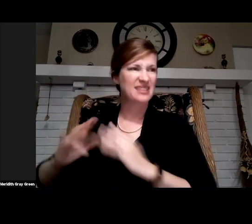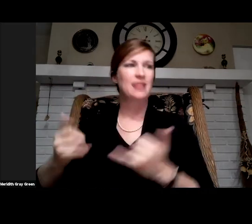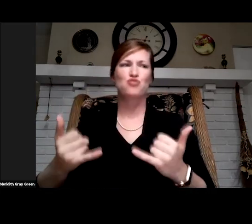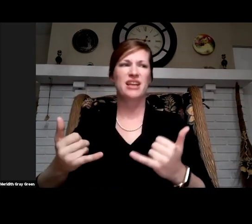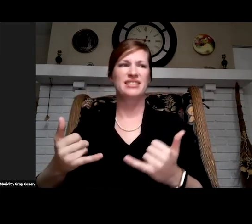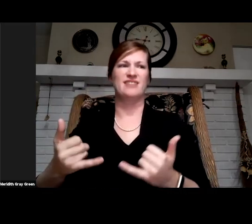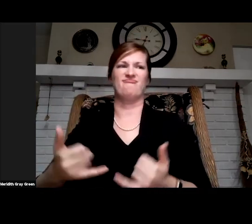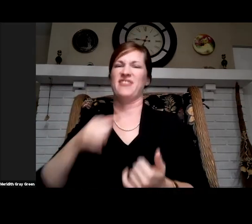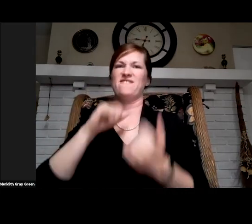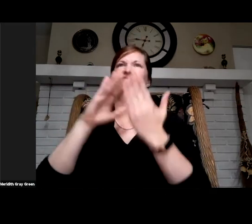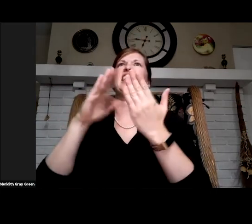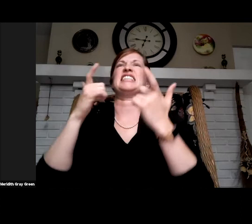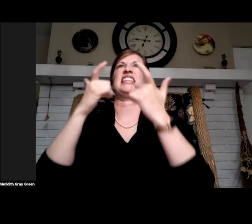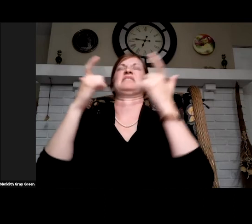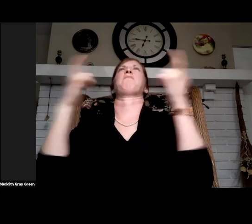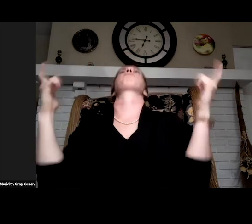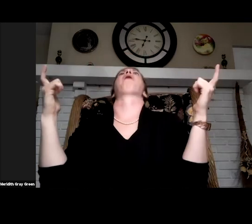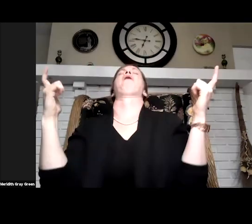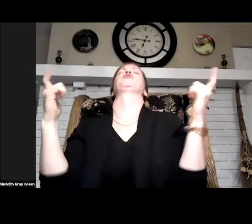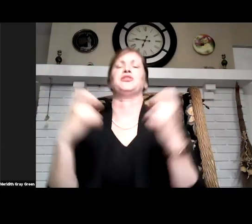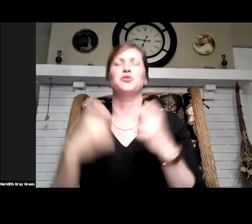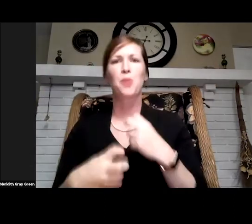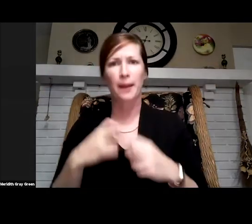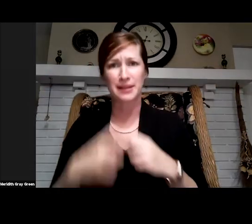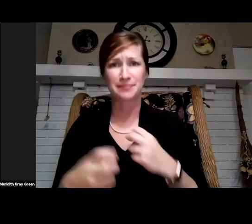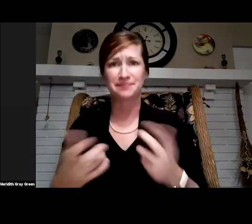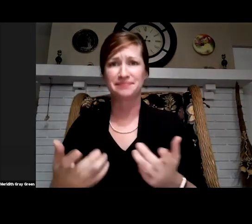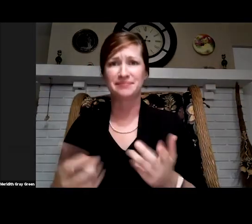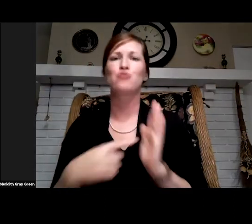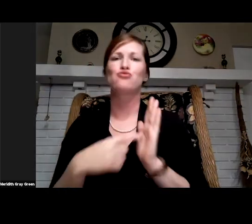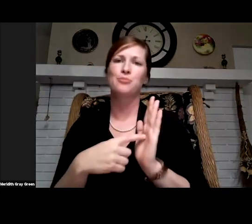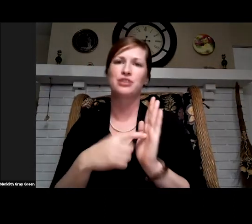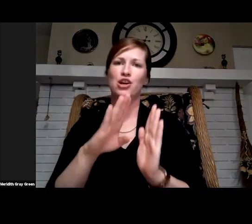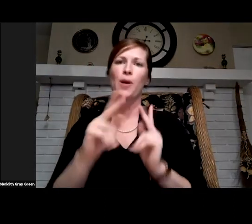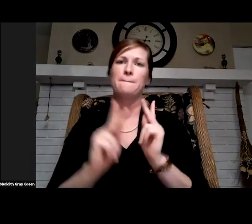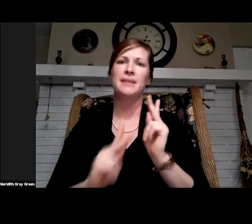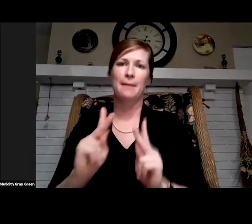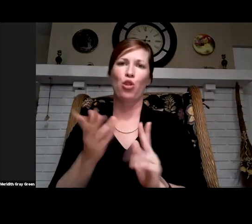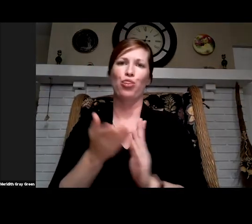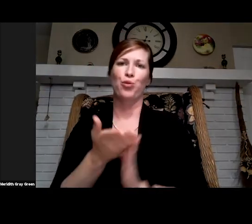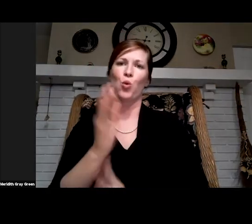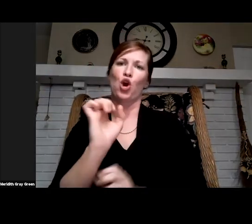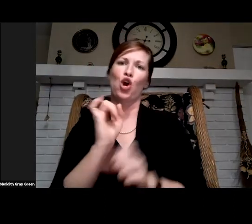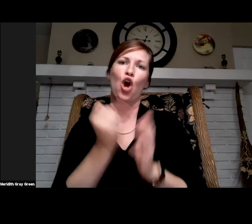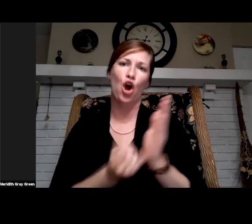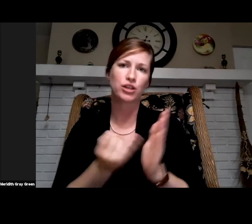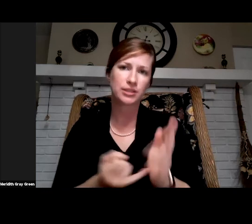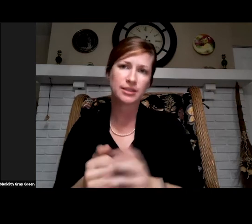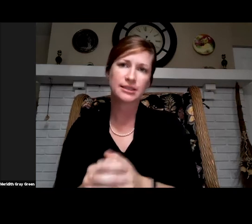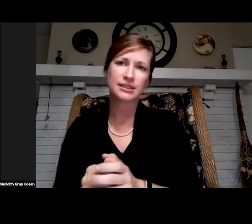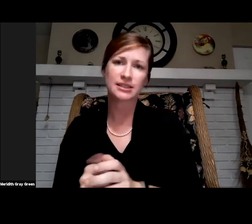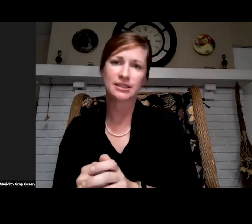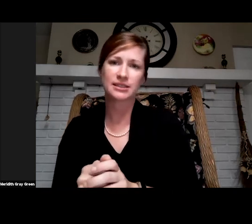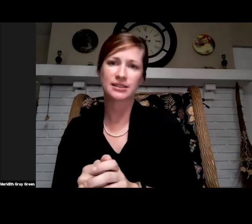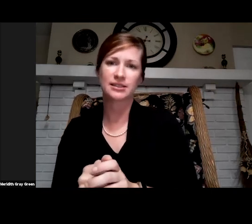It calls attention to the past and the present, and what we're facing is such a huge problem. And